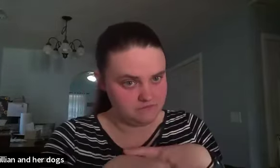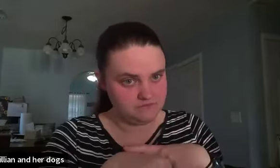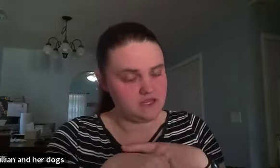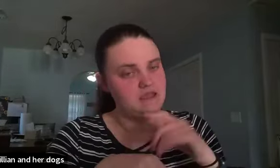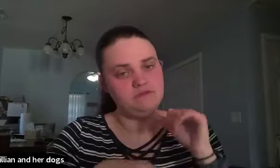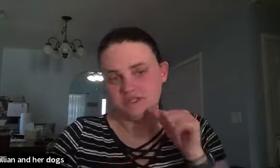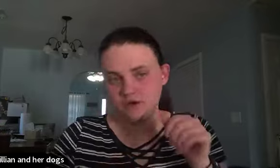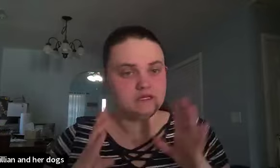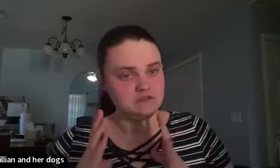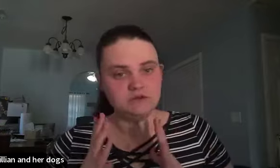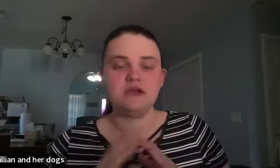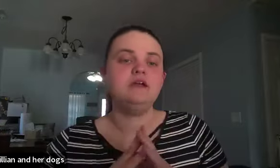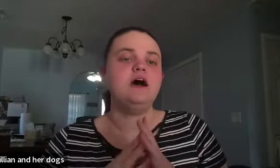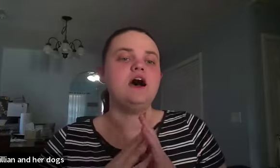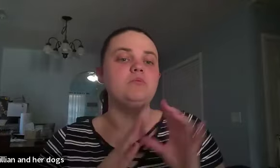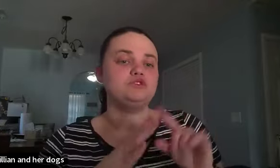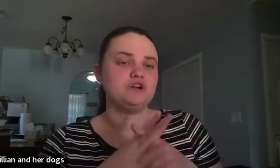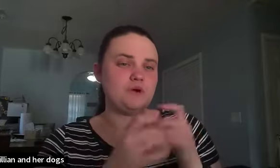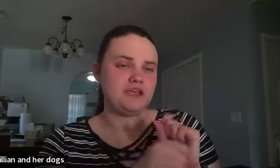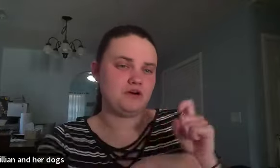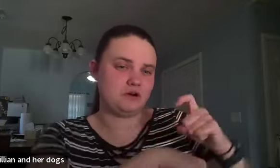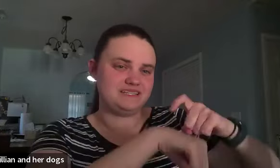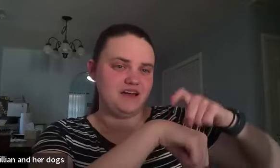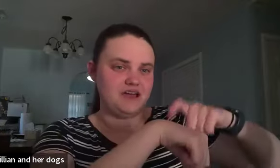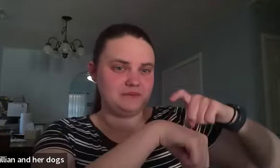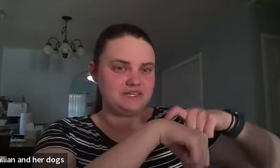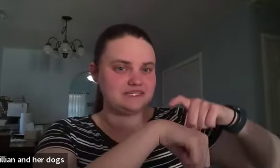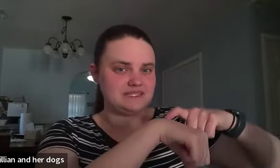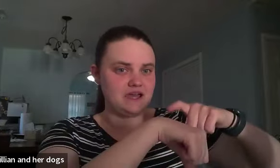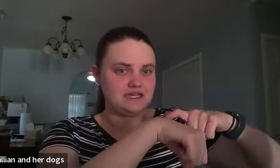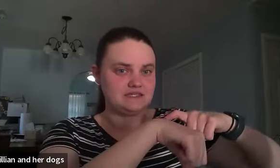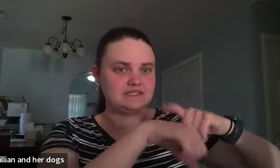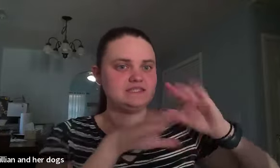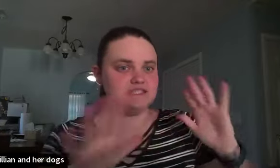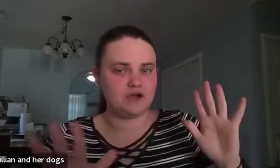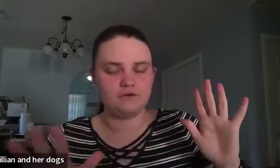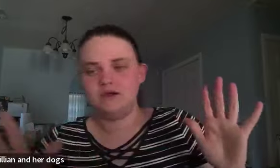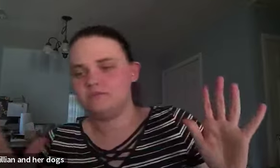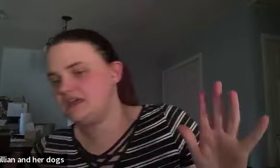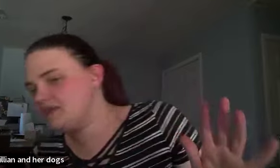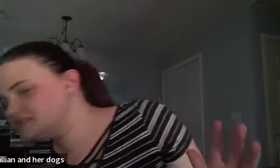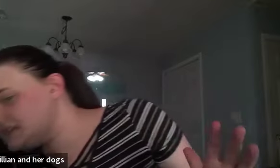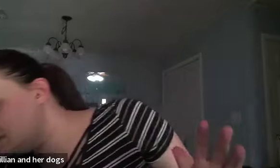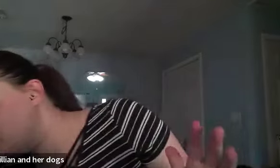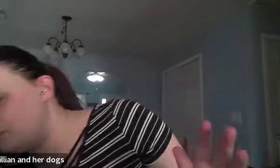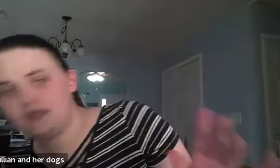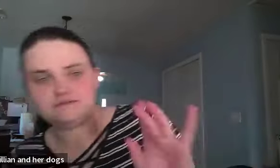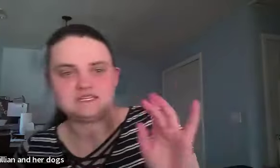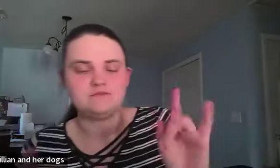time, if we don't, it's totally fine. We'll start working on our time signs. So, but again, that's if we have the time